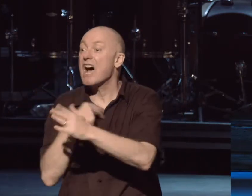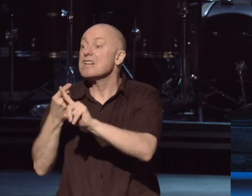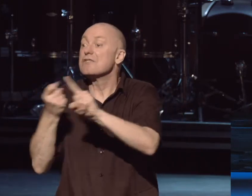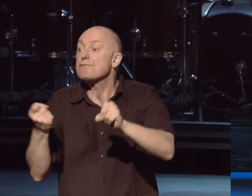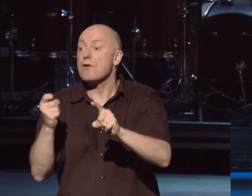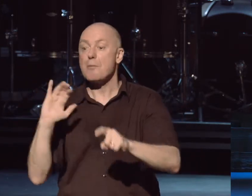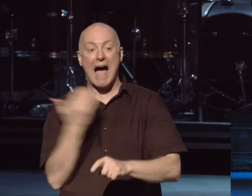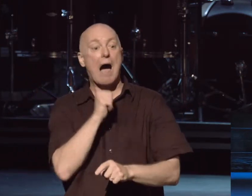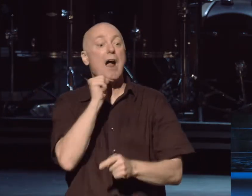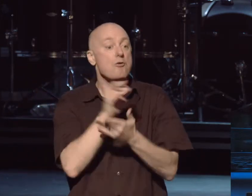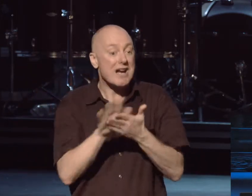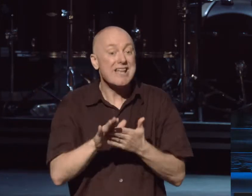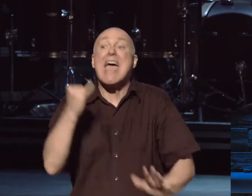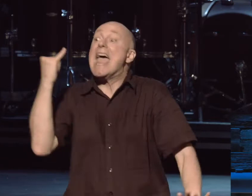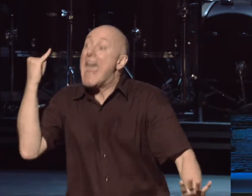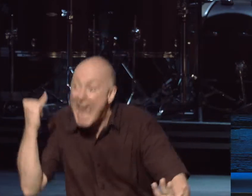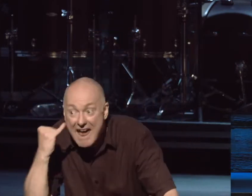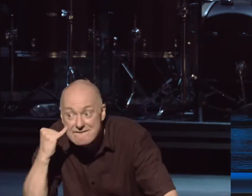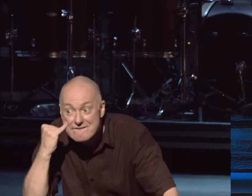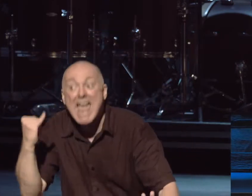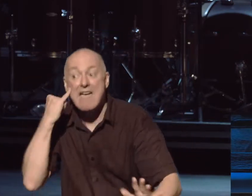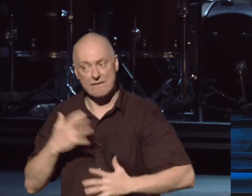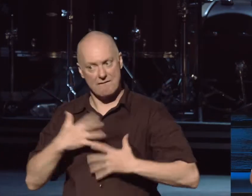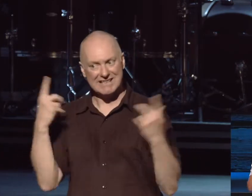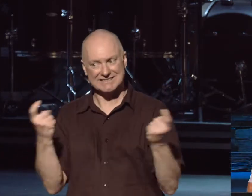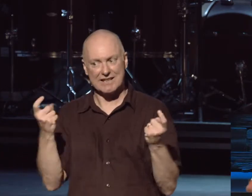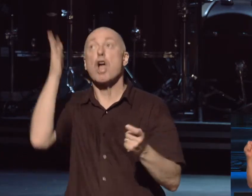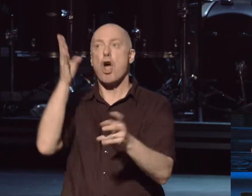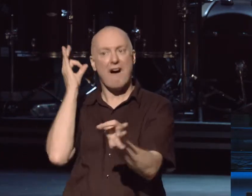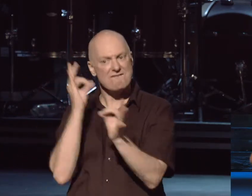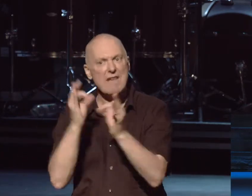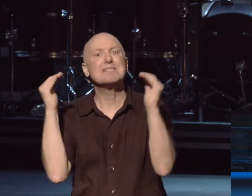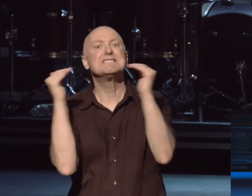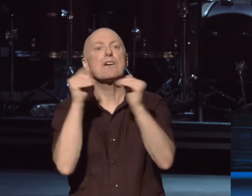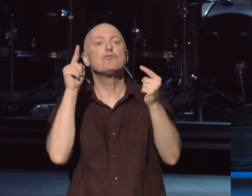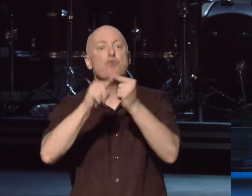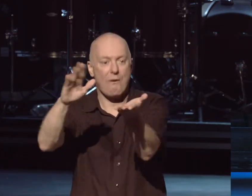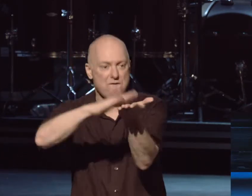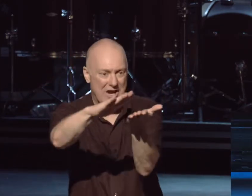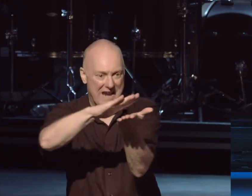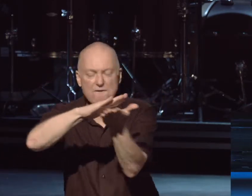And cleanse us from our unrighteousness. If you confess your sins, God is faithful and just